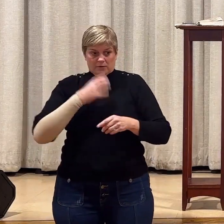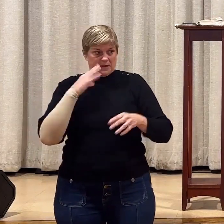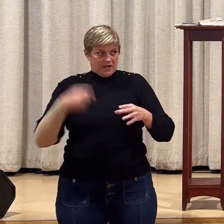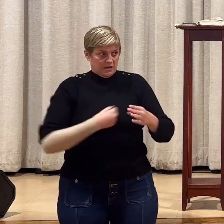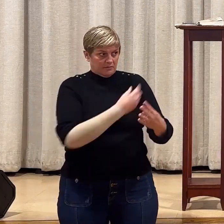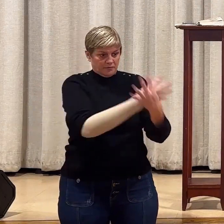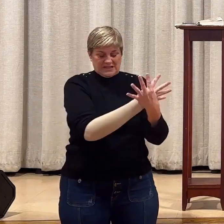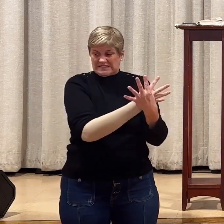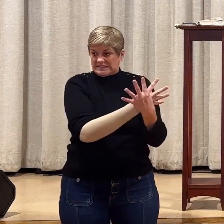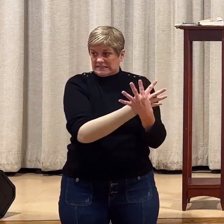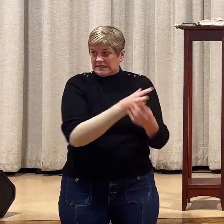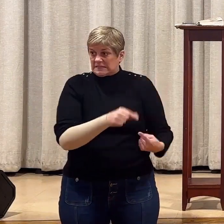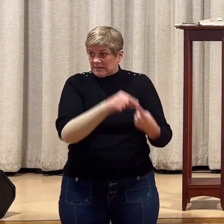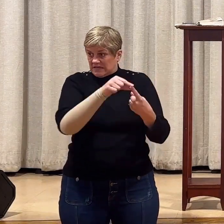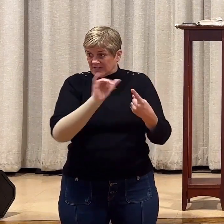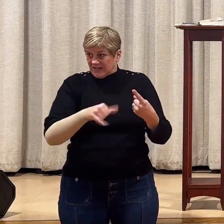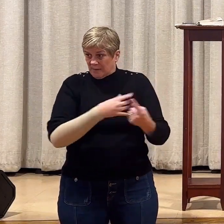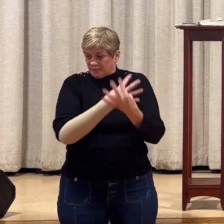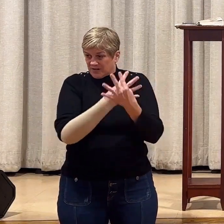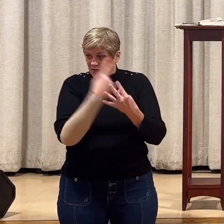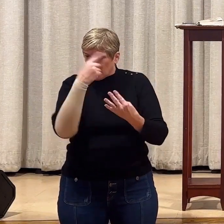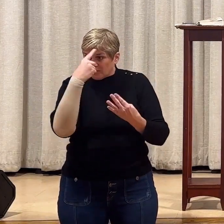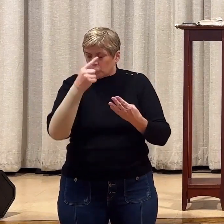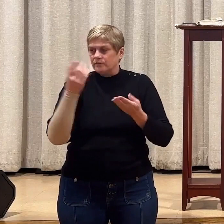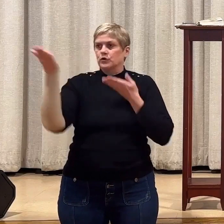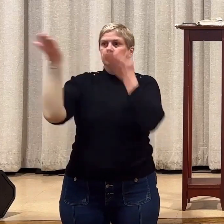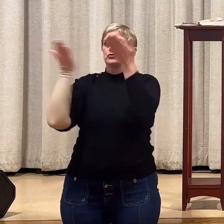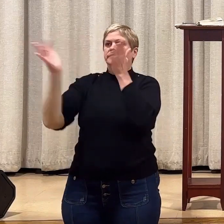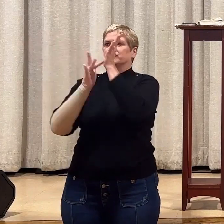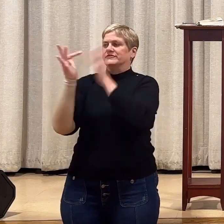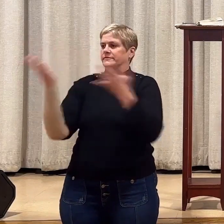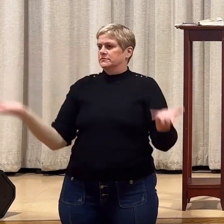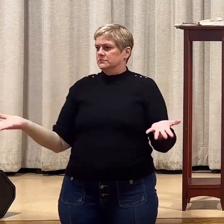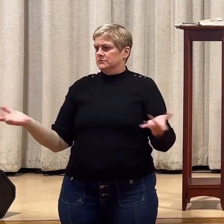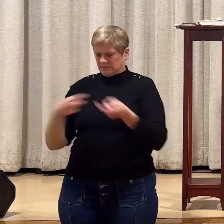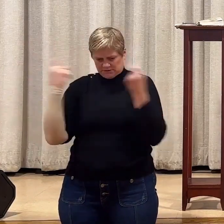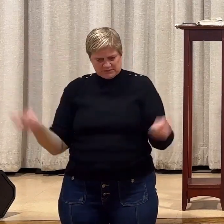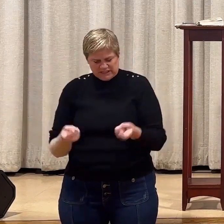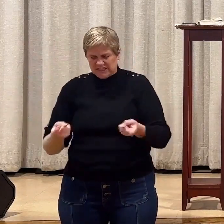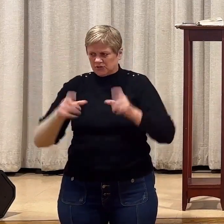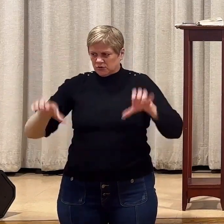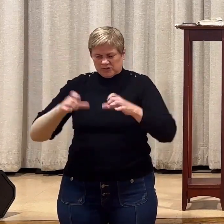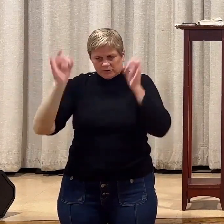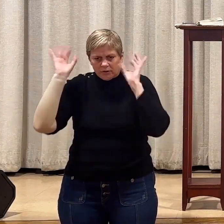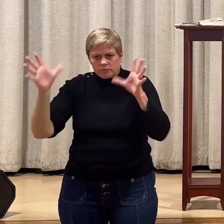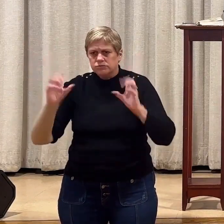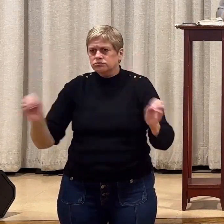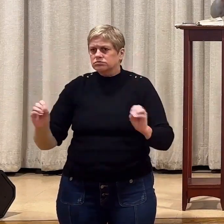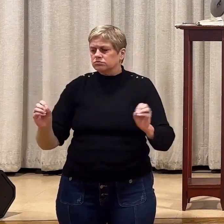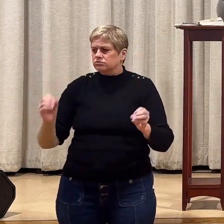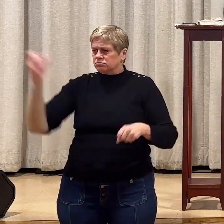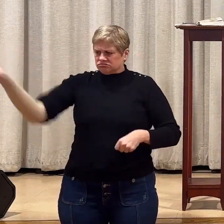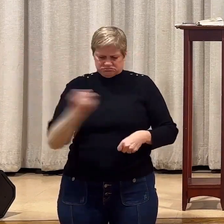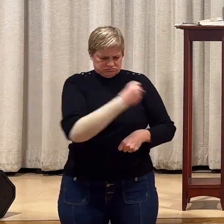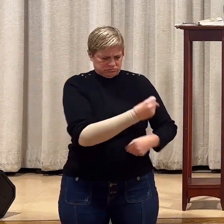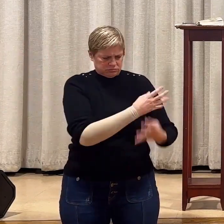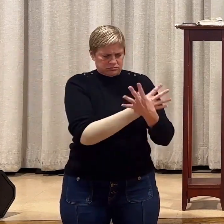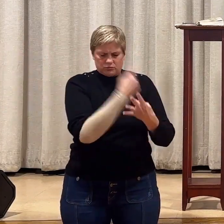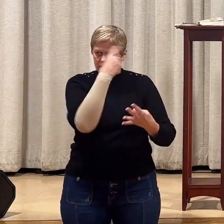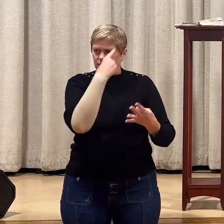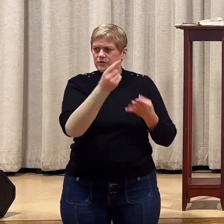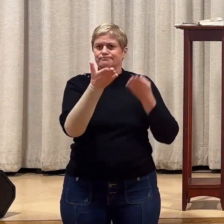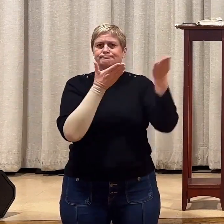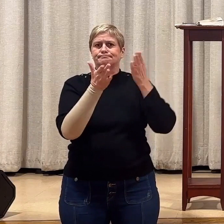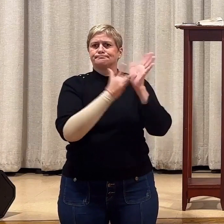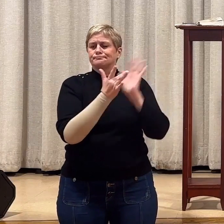prison, especially when you're in prison for serving Jesus. You're not in prison for sin, you're in prison for righteousness. And we look at Paul in the